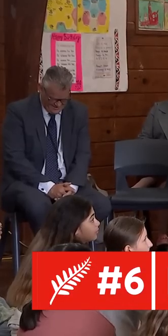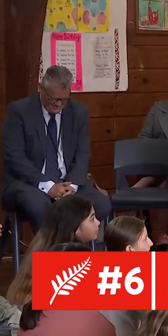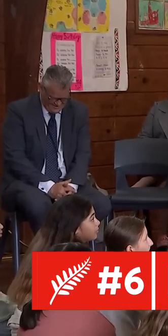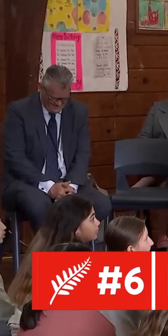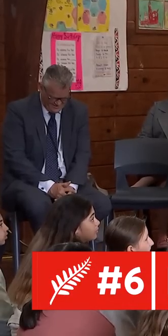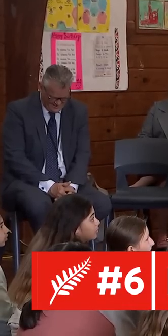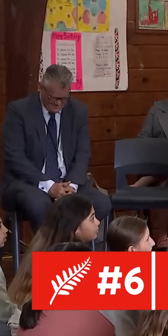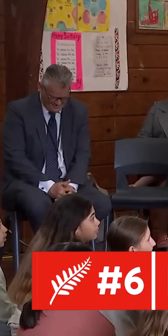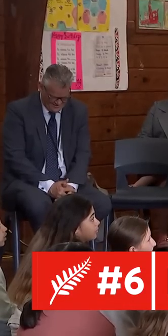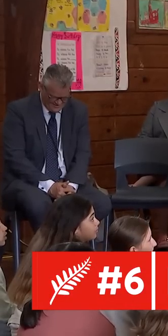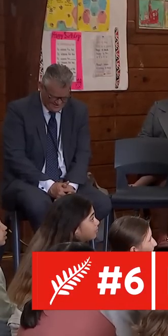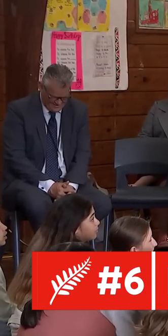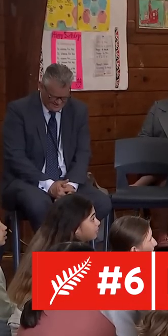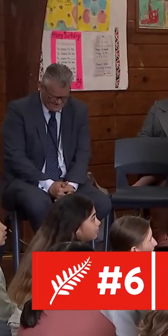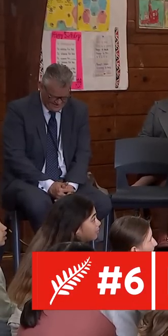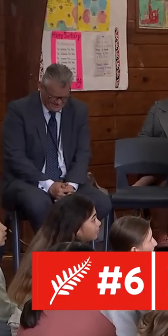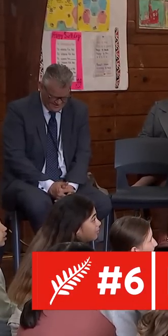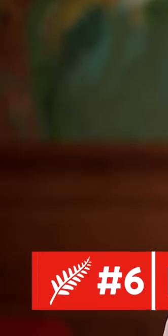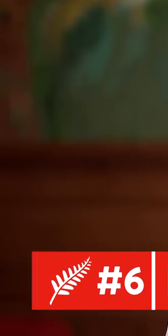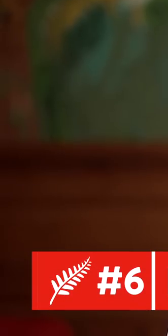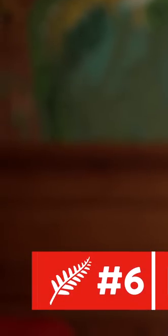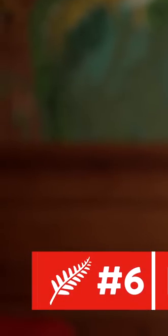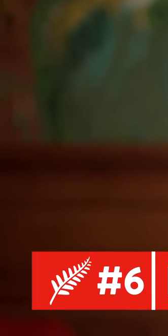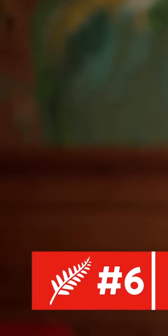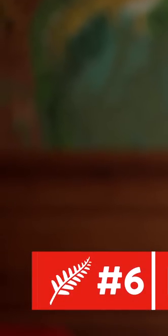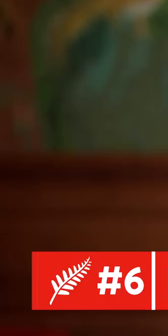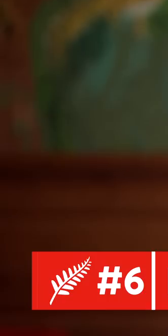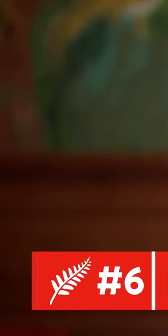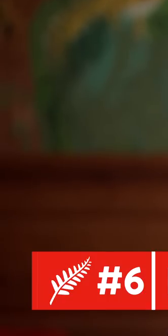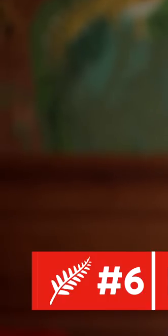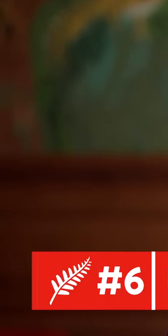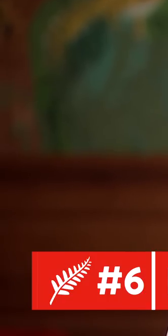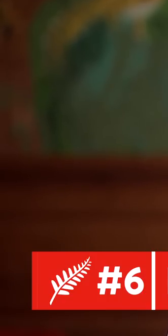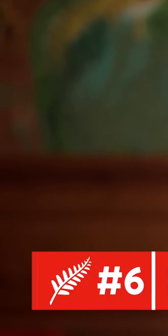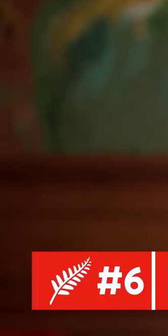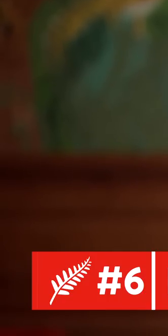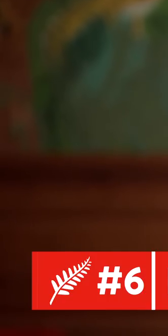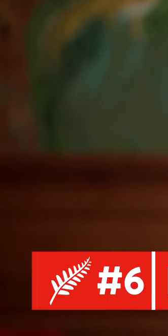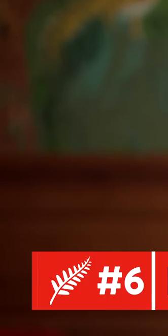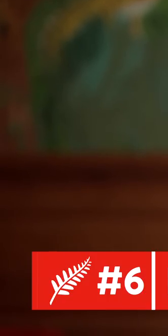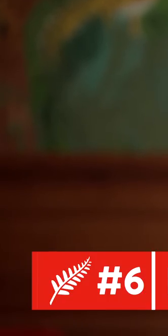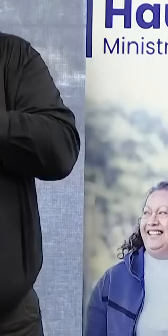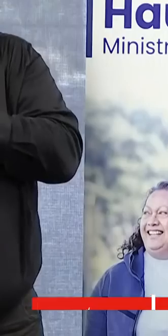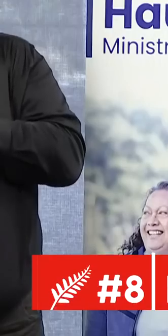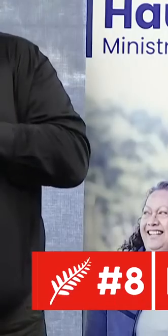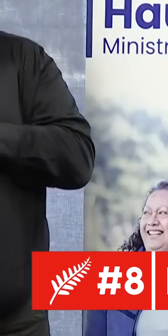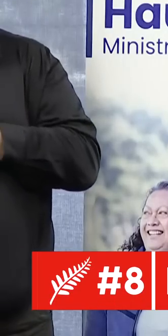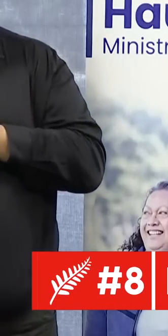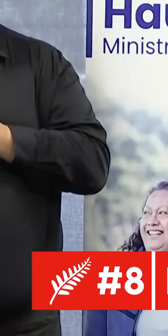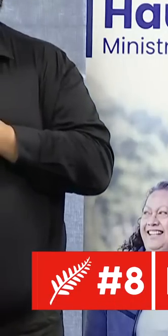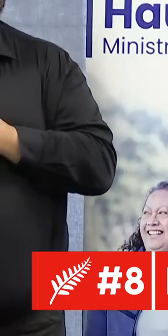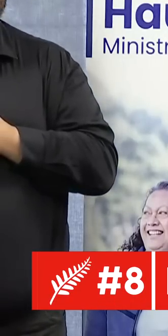big changes. Introducing Jan Tinetti. She's the new Minister of Education, taking over from Chris Hipkins.